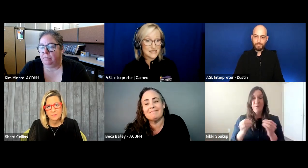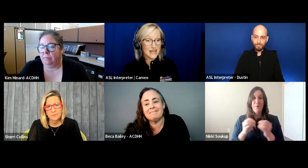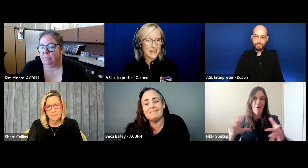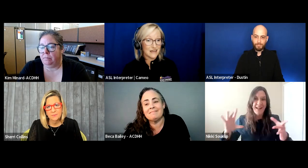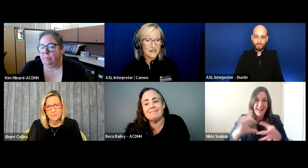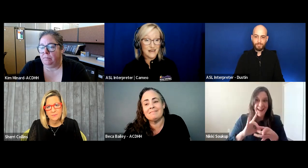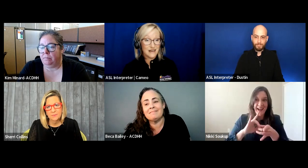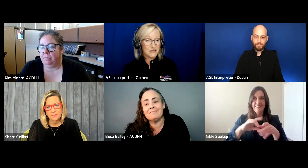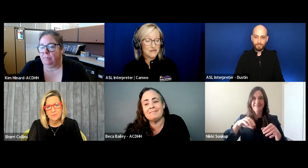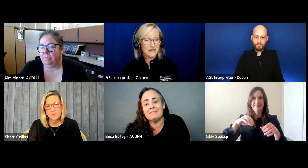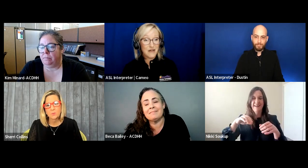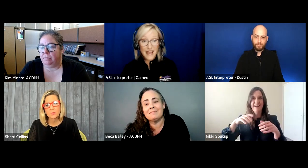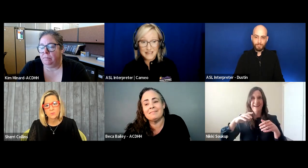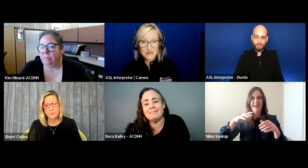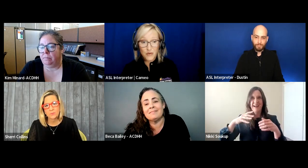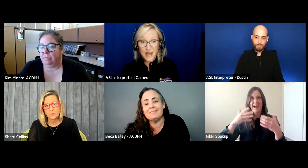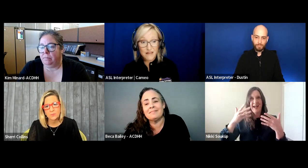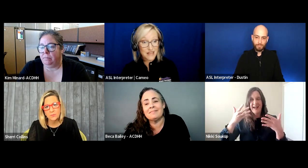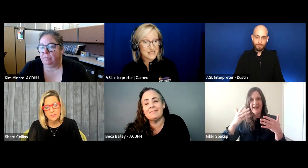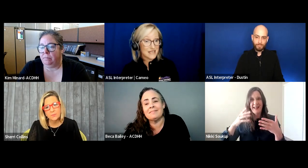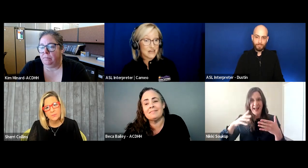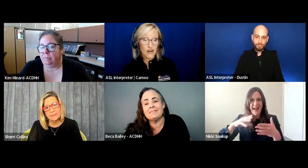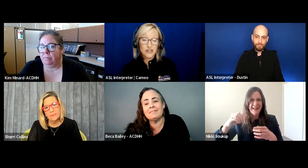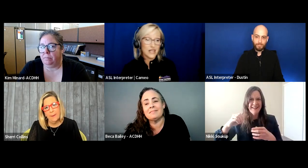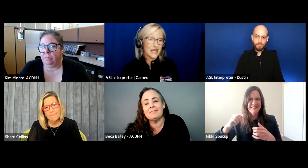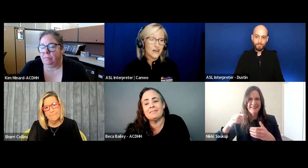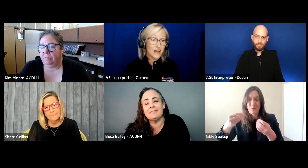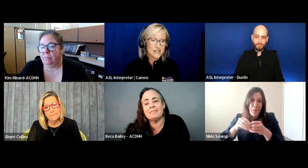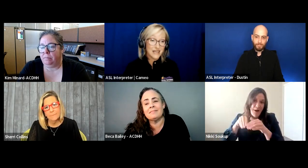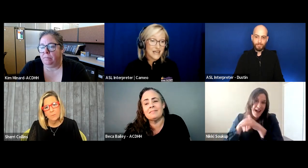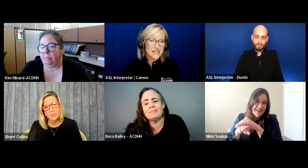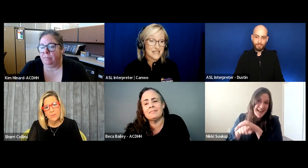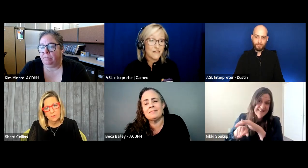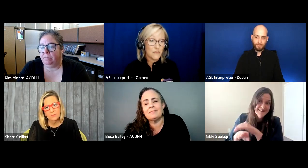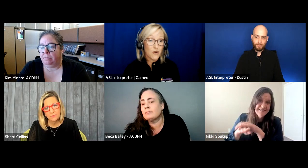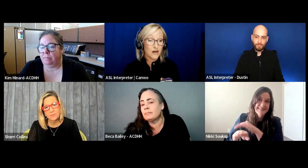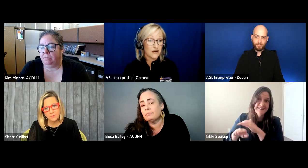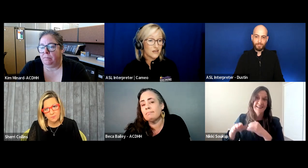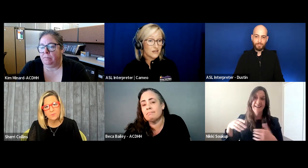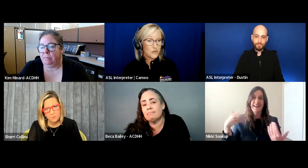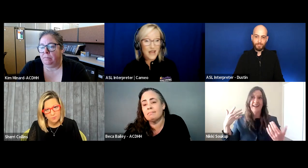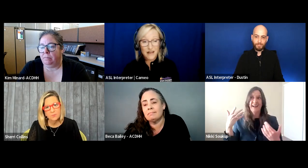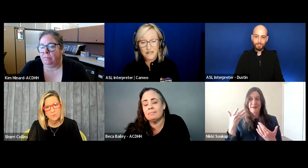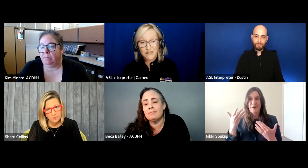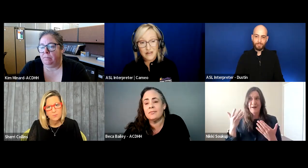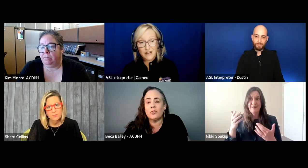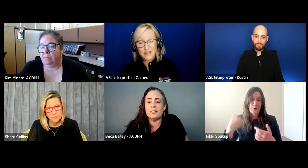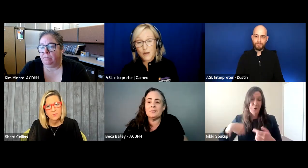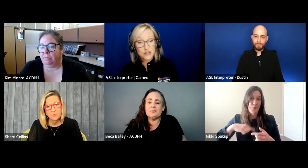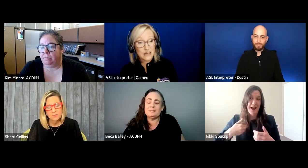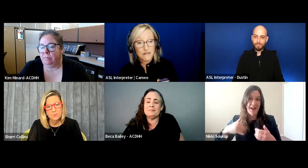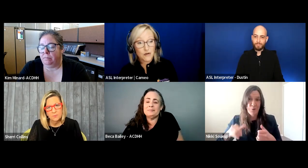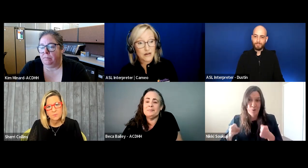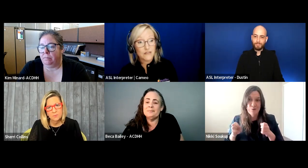that it's getting, and we have things like technology and the internet to connect us even more, we have